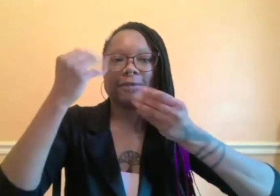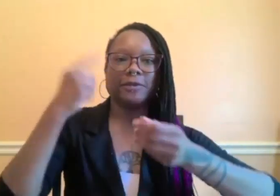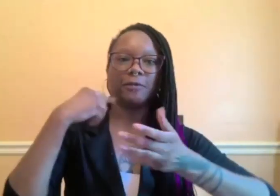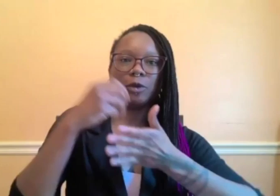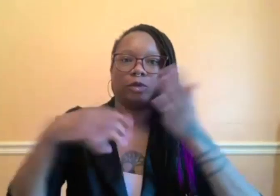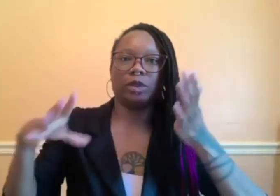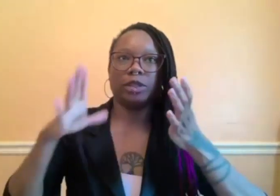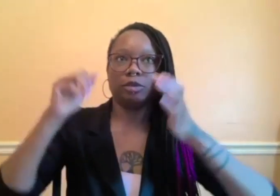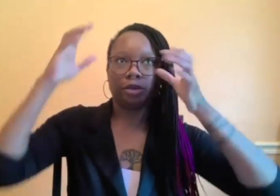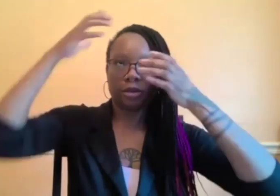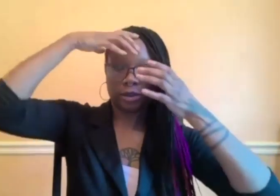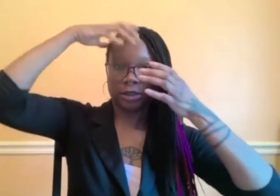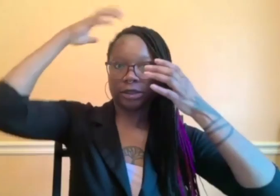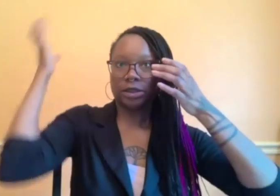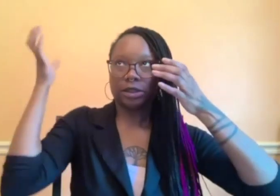take from them to